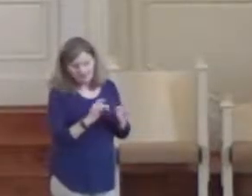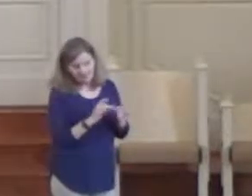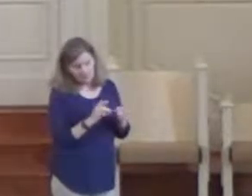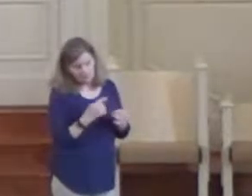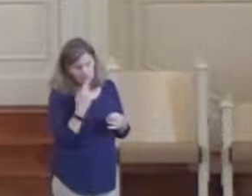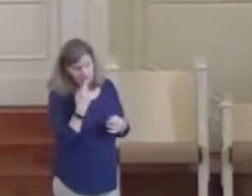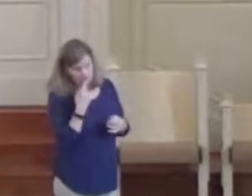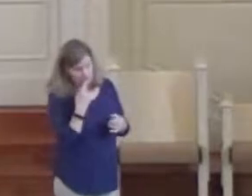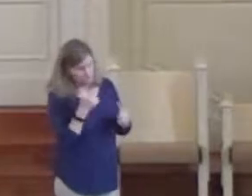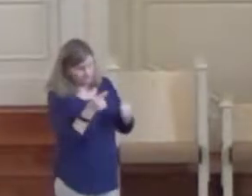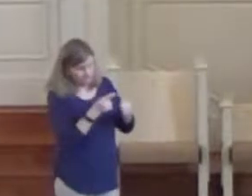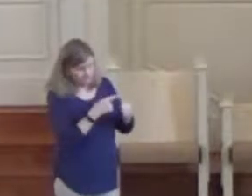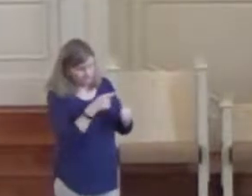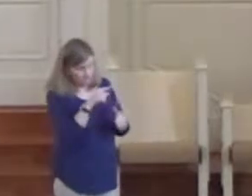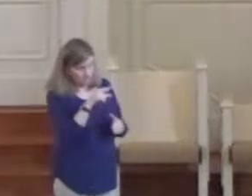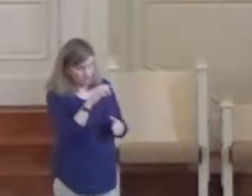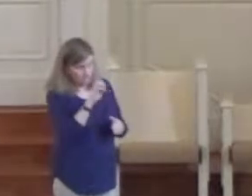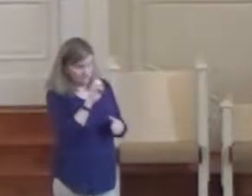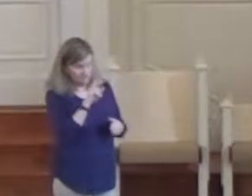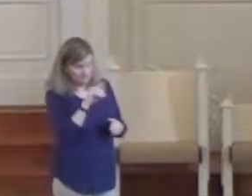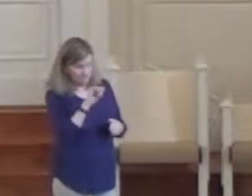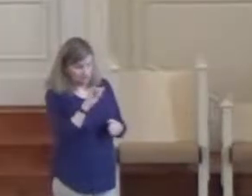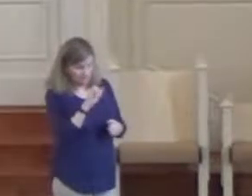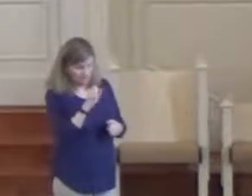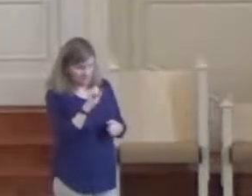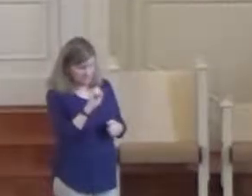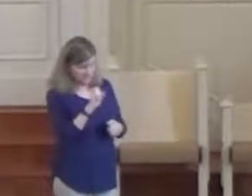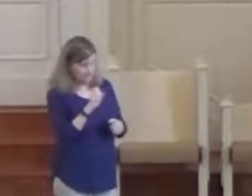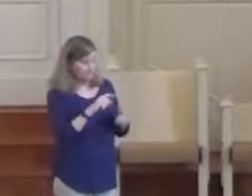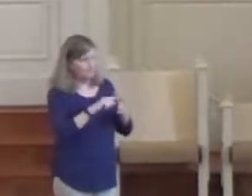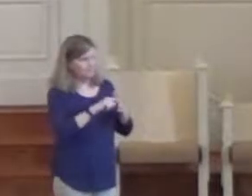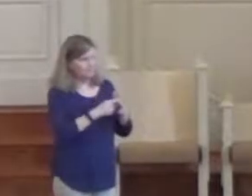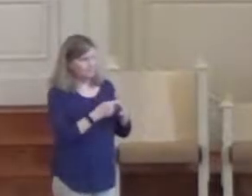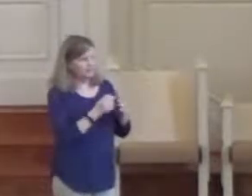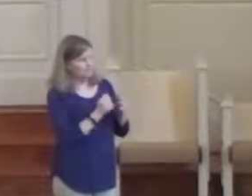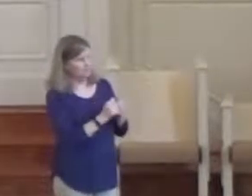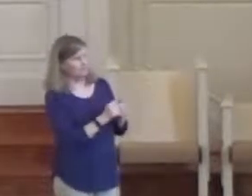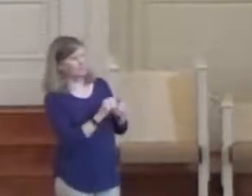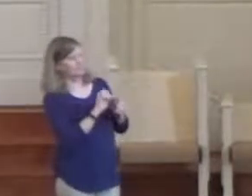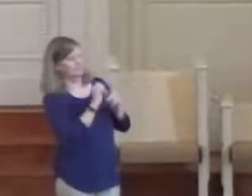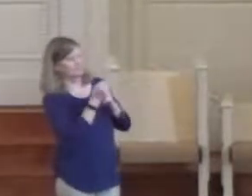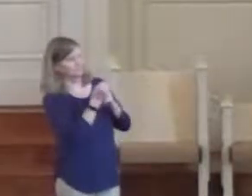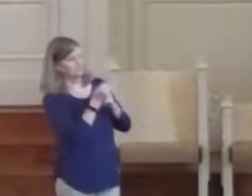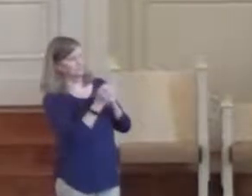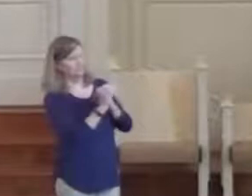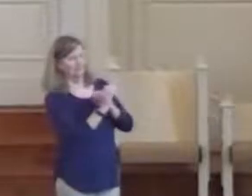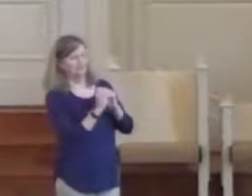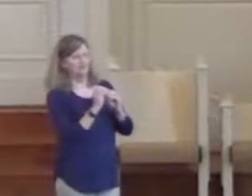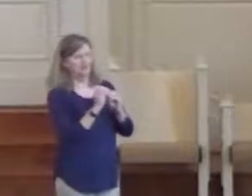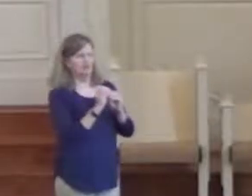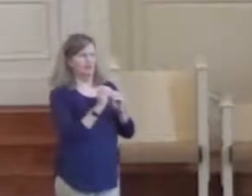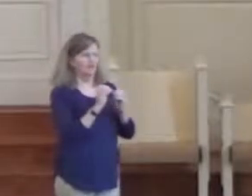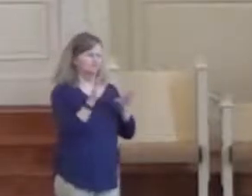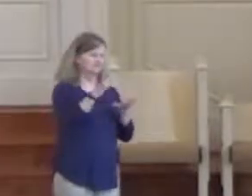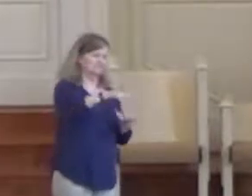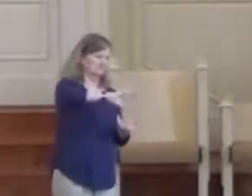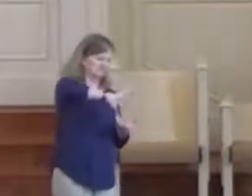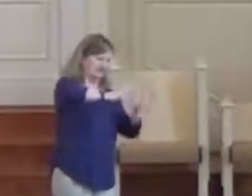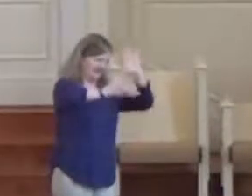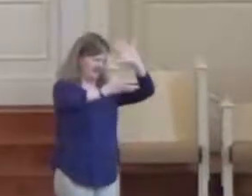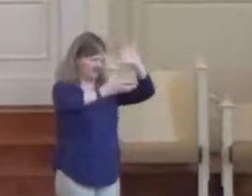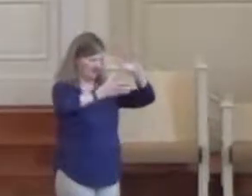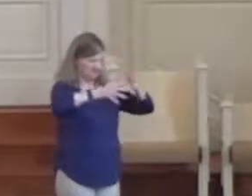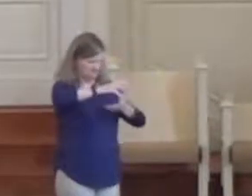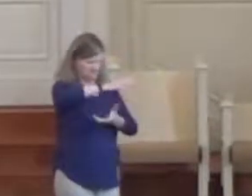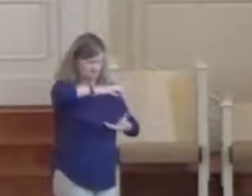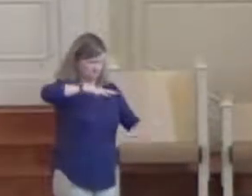is told in 1 Genesis, we start with this primordial situation of unbounded chaos over